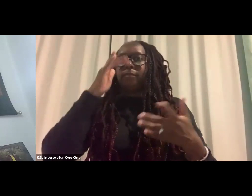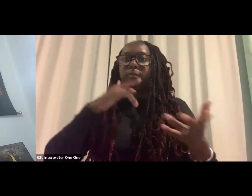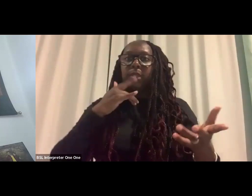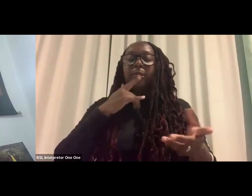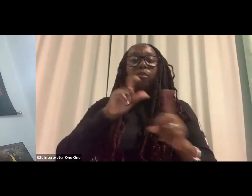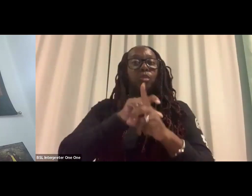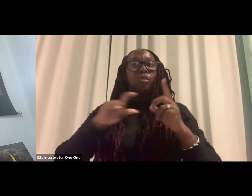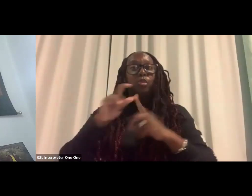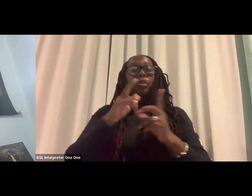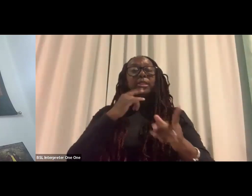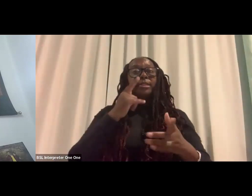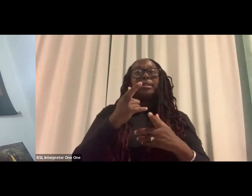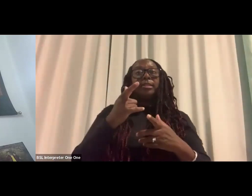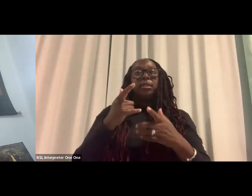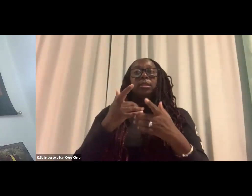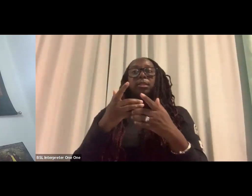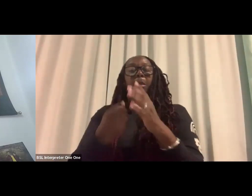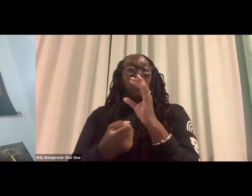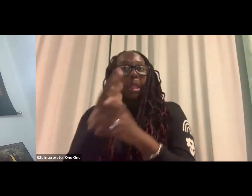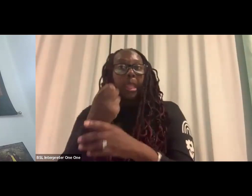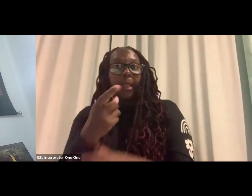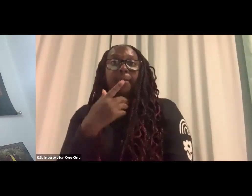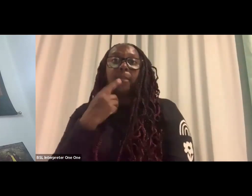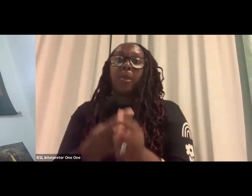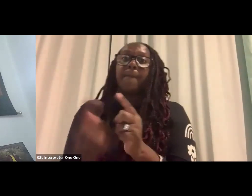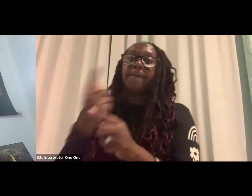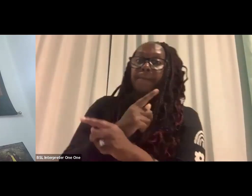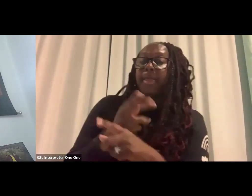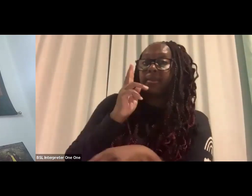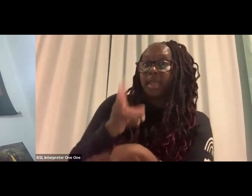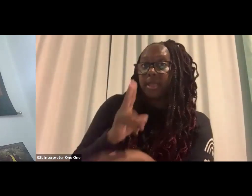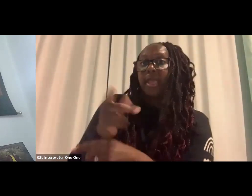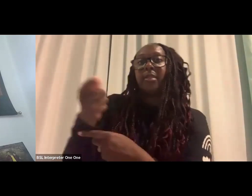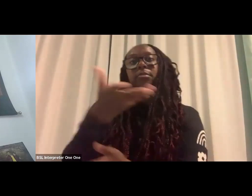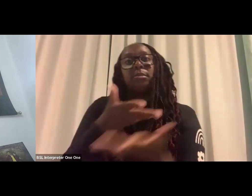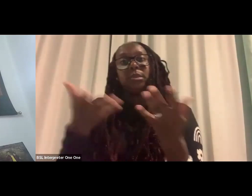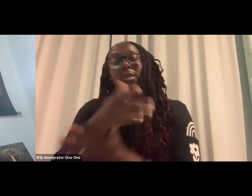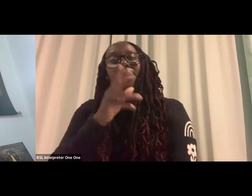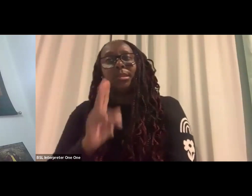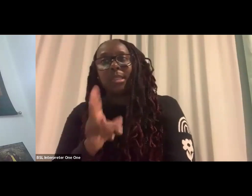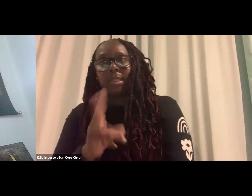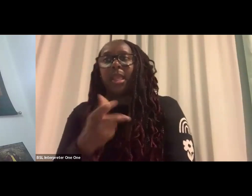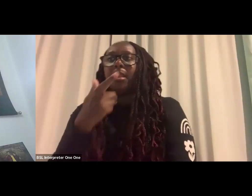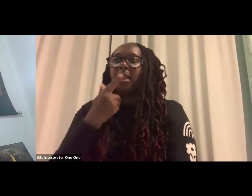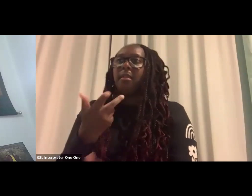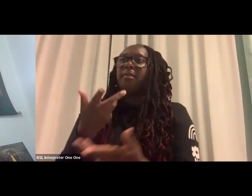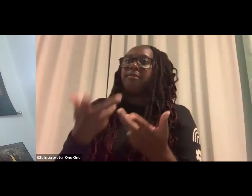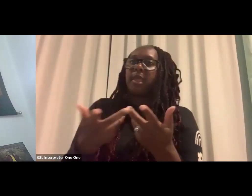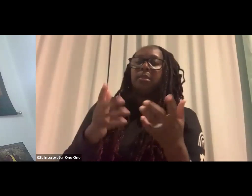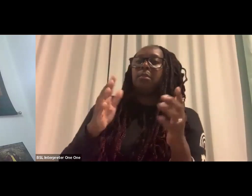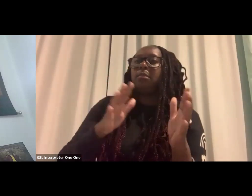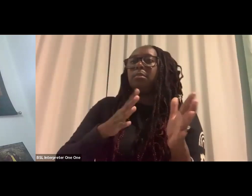community has voiced had to be taken place, and then they'll go back again, then discuss again, and then if the community thinks that that is going